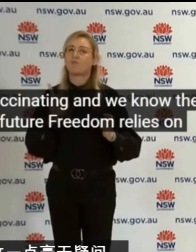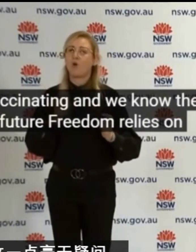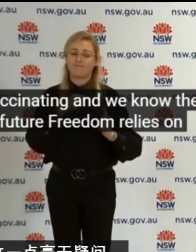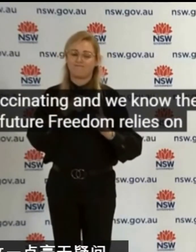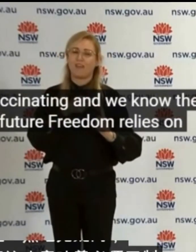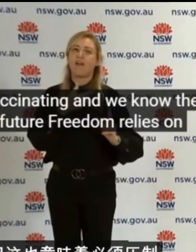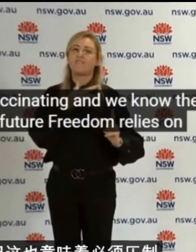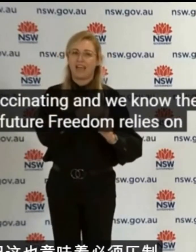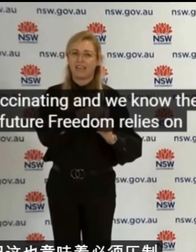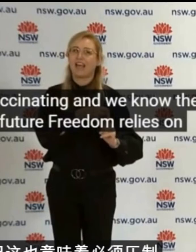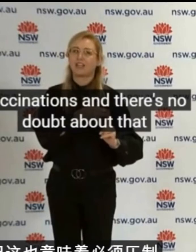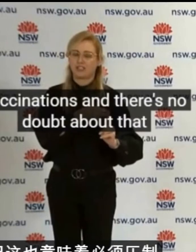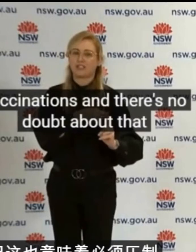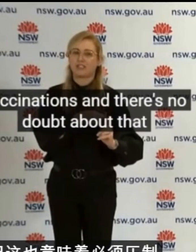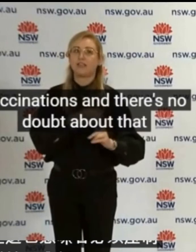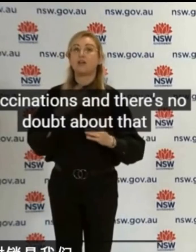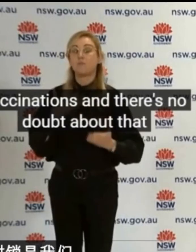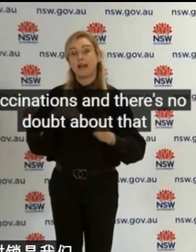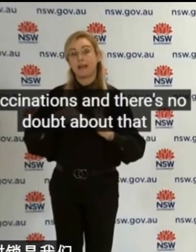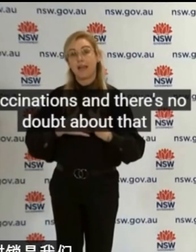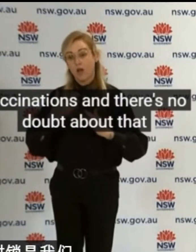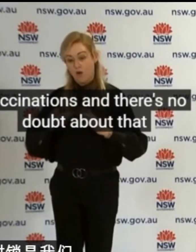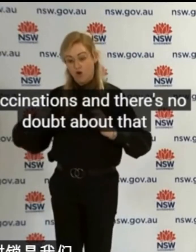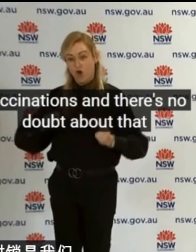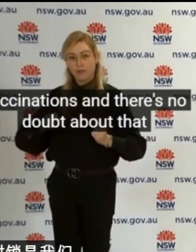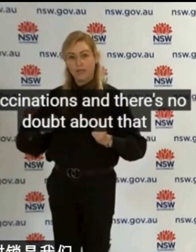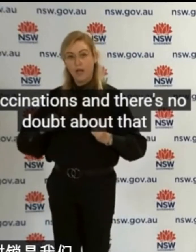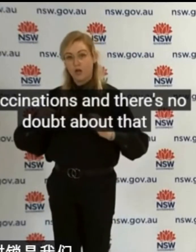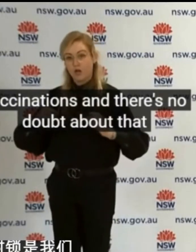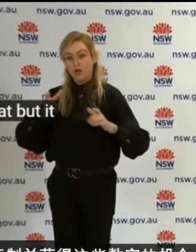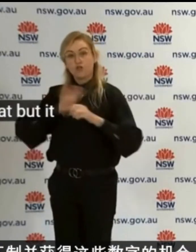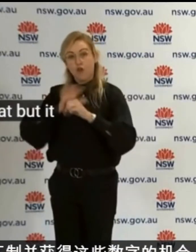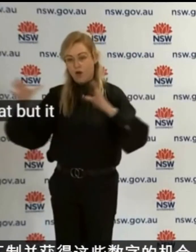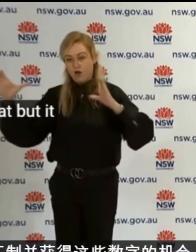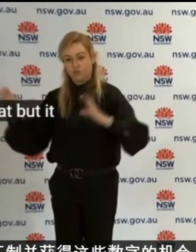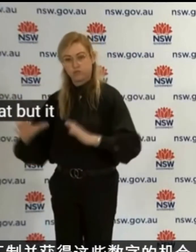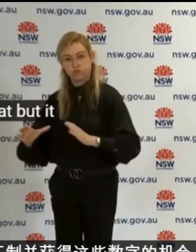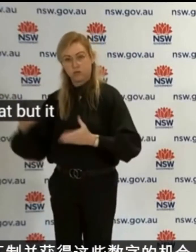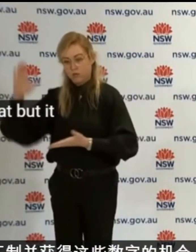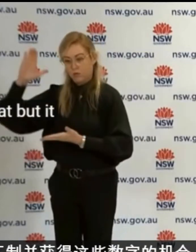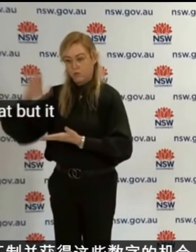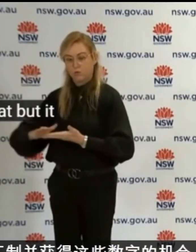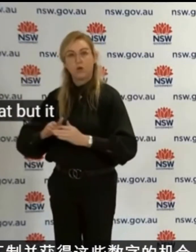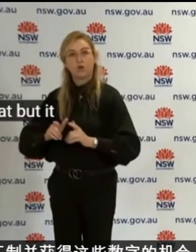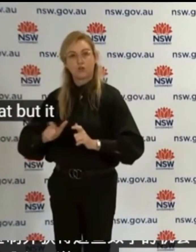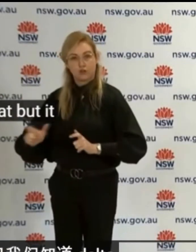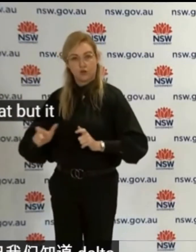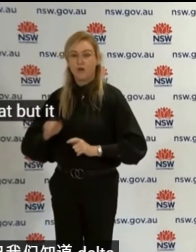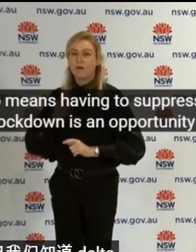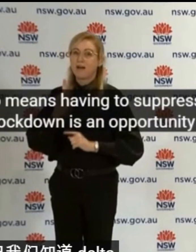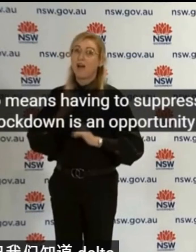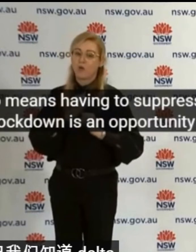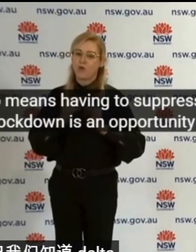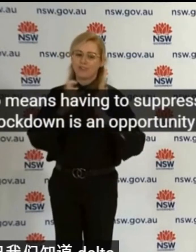having to suppress. The lockdown is an opportunity for us to suppress and get those numbers down. But we know that life with the Delta strain